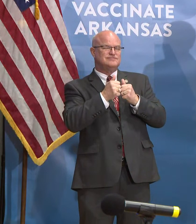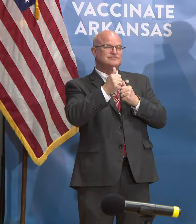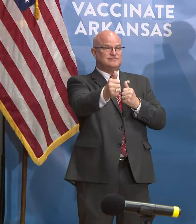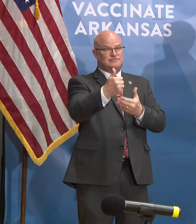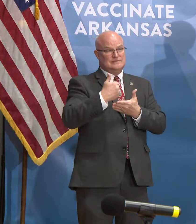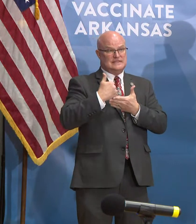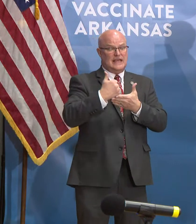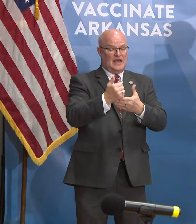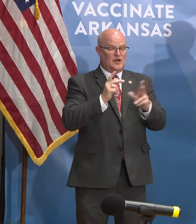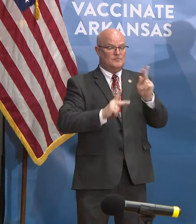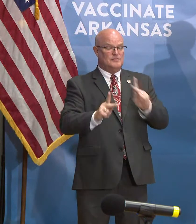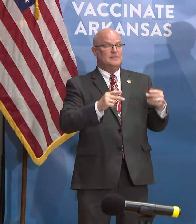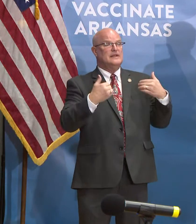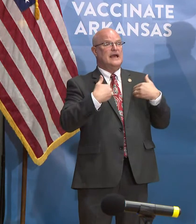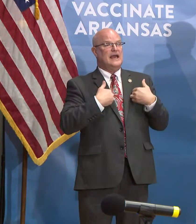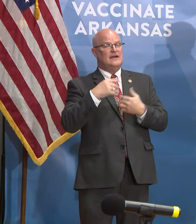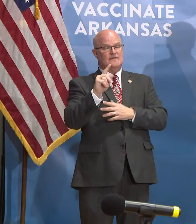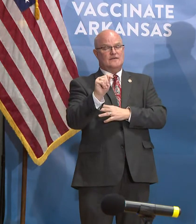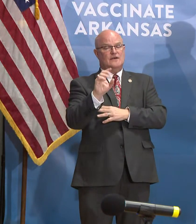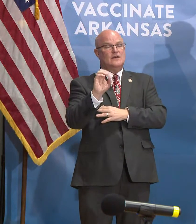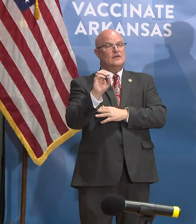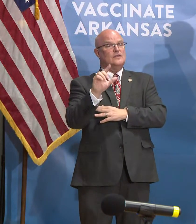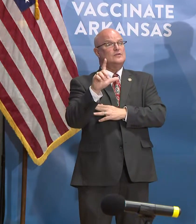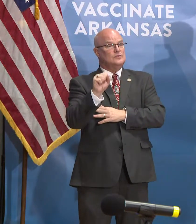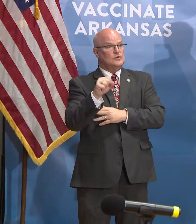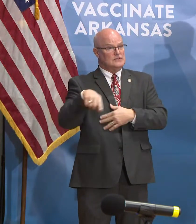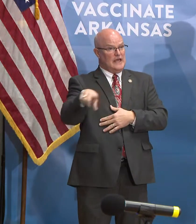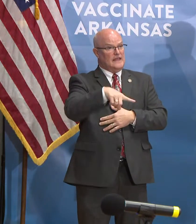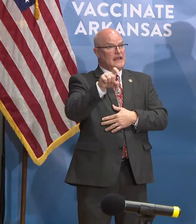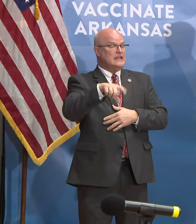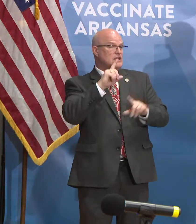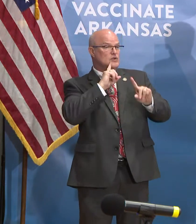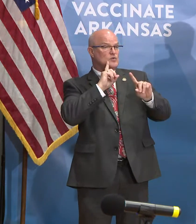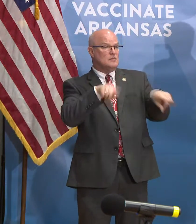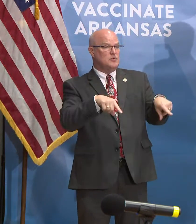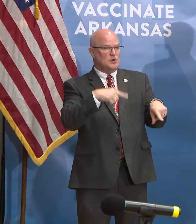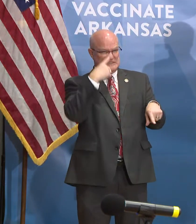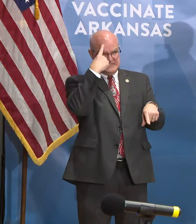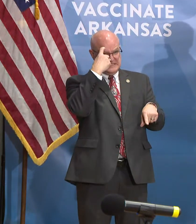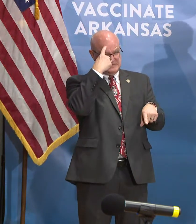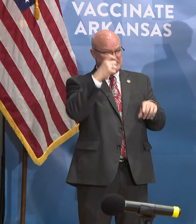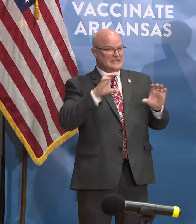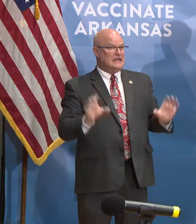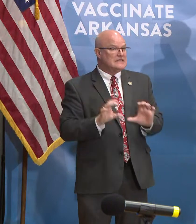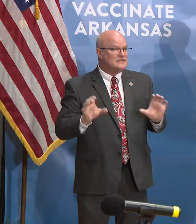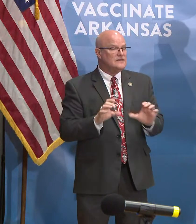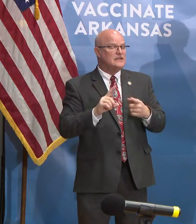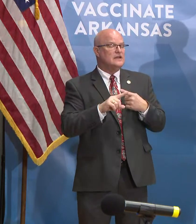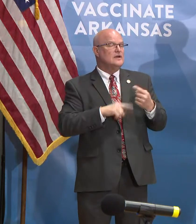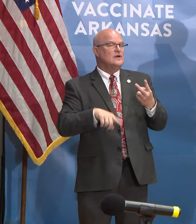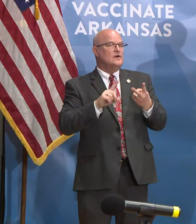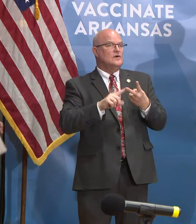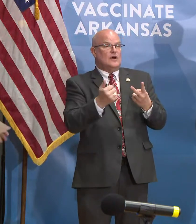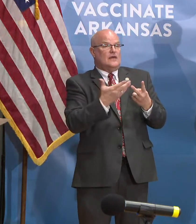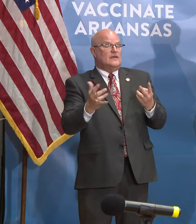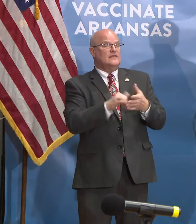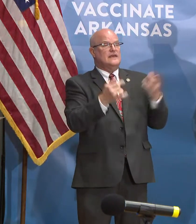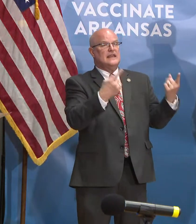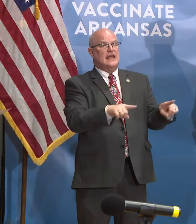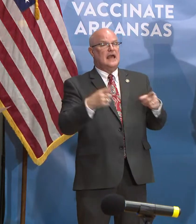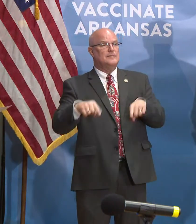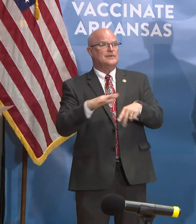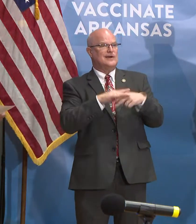the citizens have the tools that they need to report suspicious activity or other things that happen